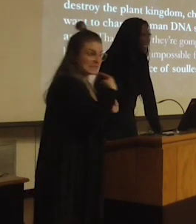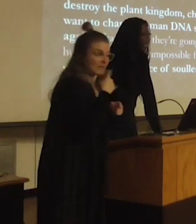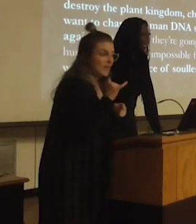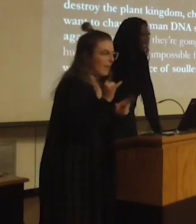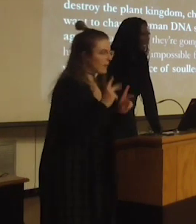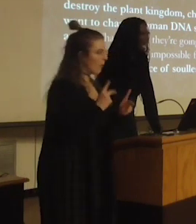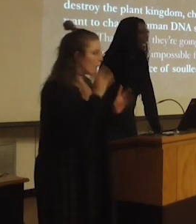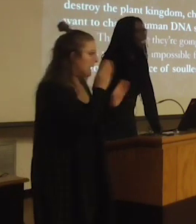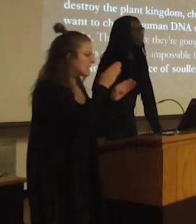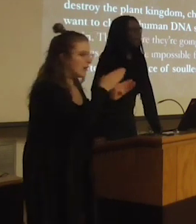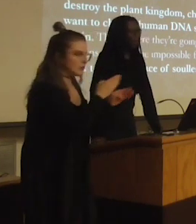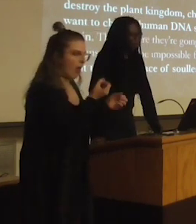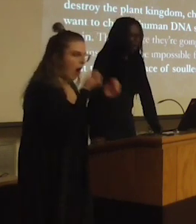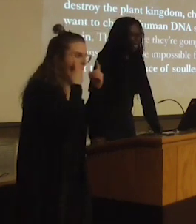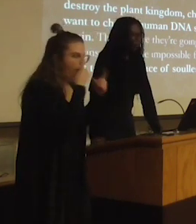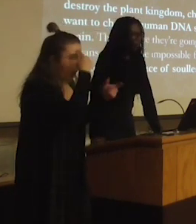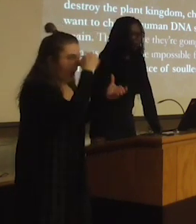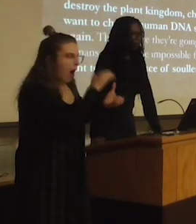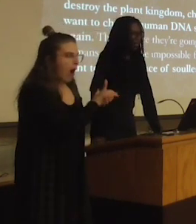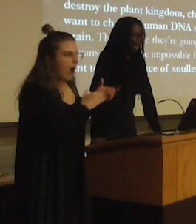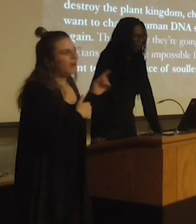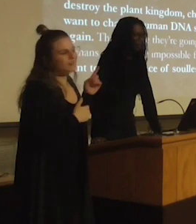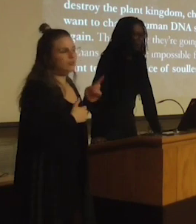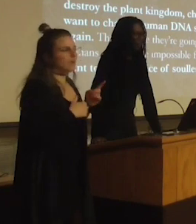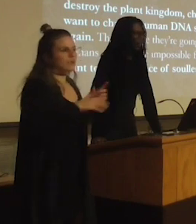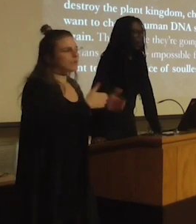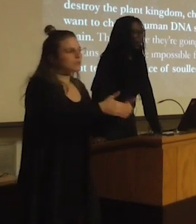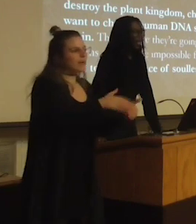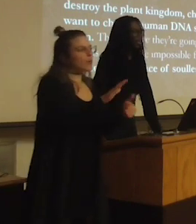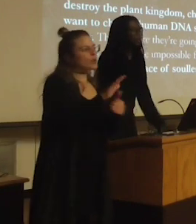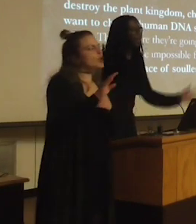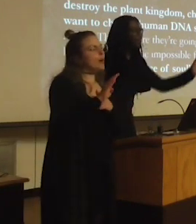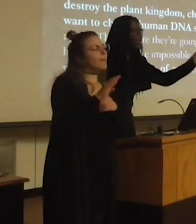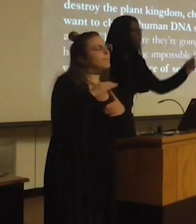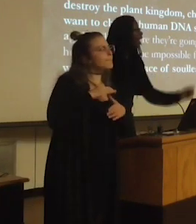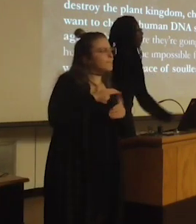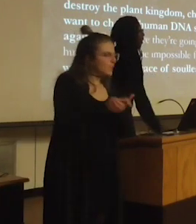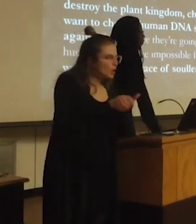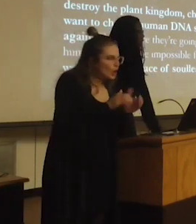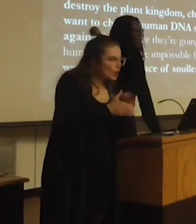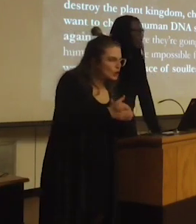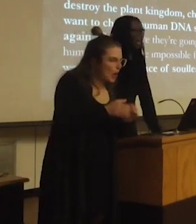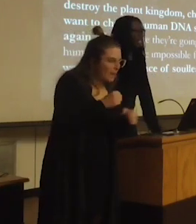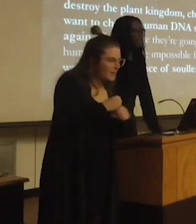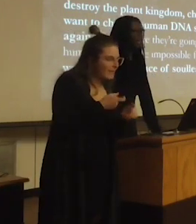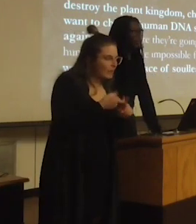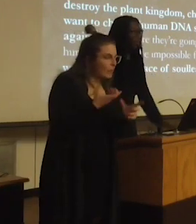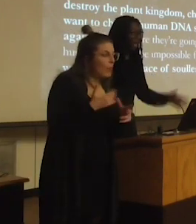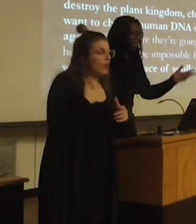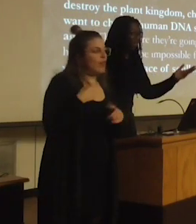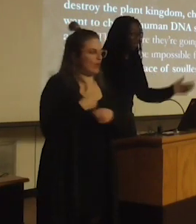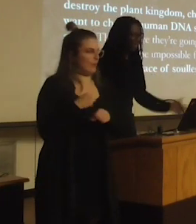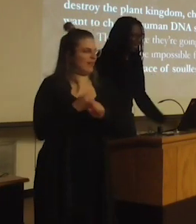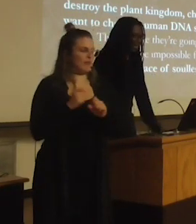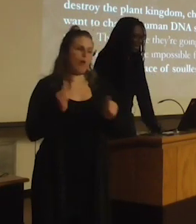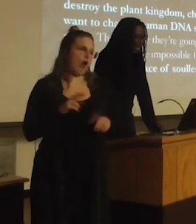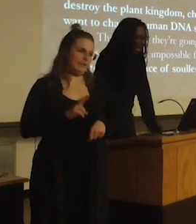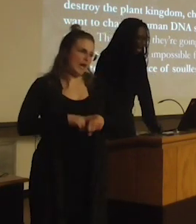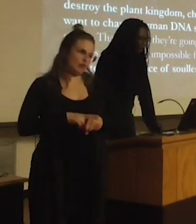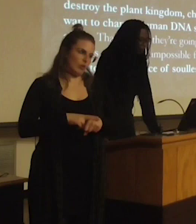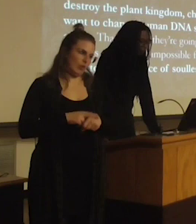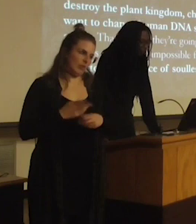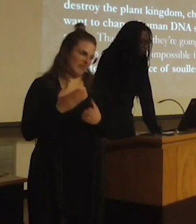people are listening. And it doesn't matter what your Beyond Burgers are made of. By the way, Beyond Burgers are actually made of all natural